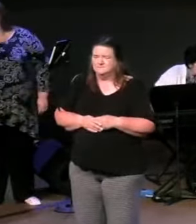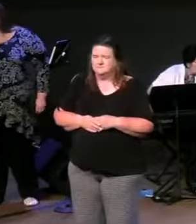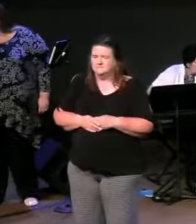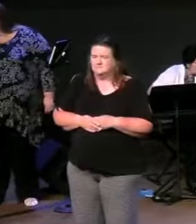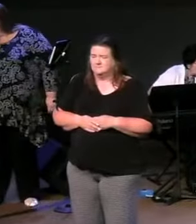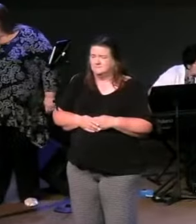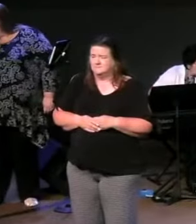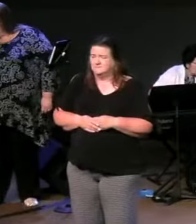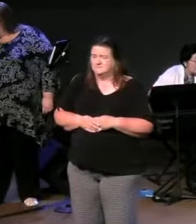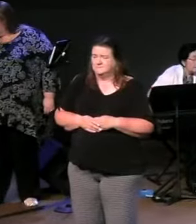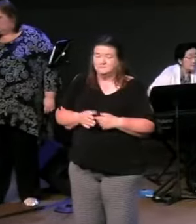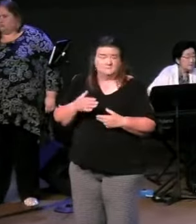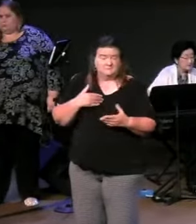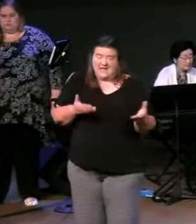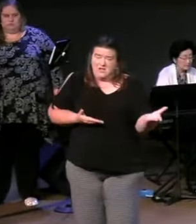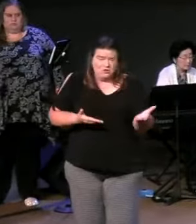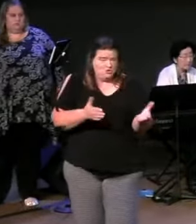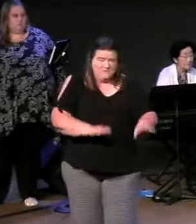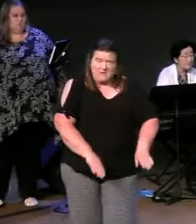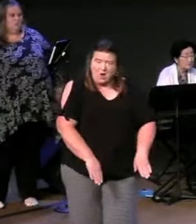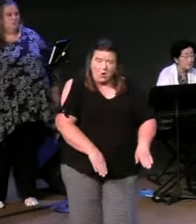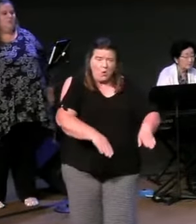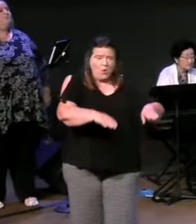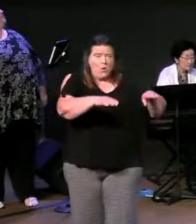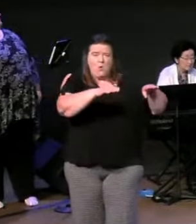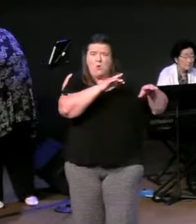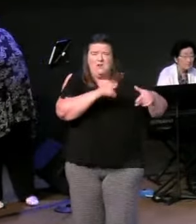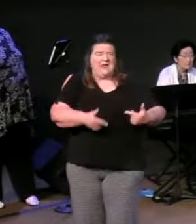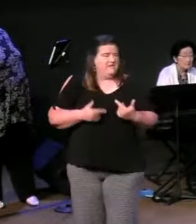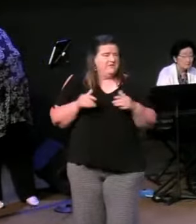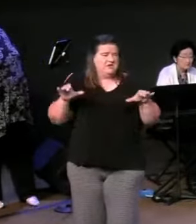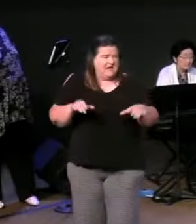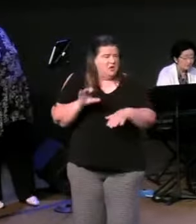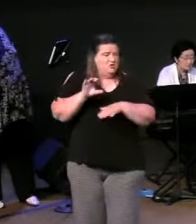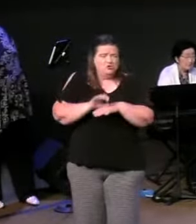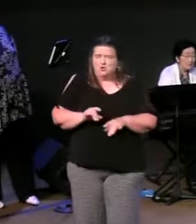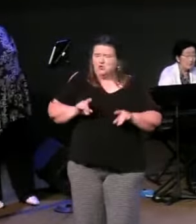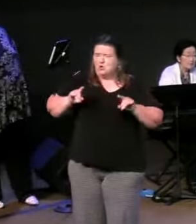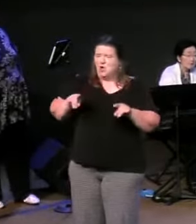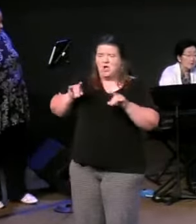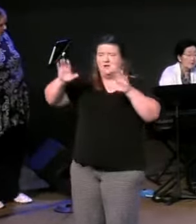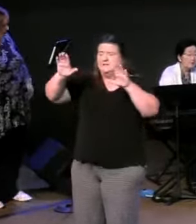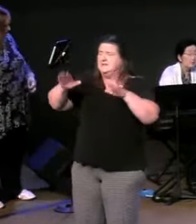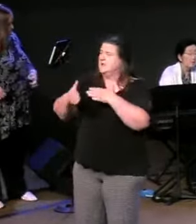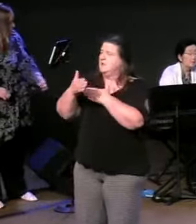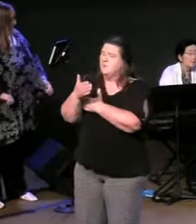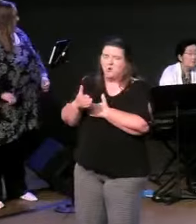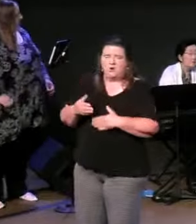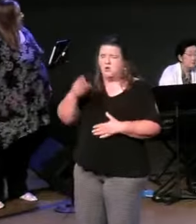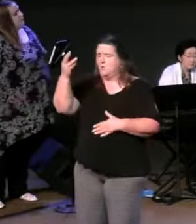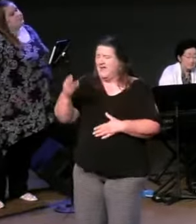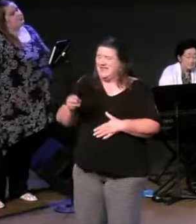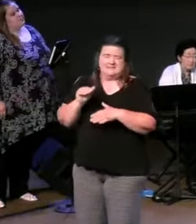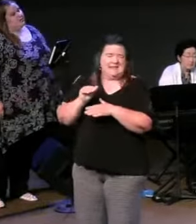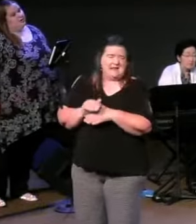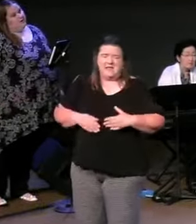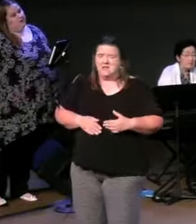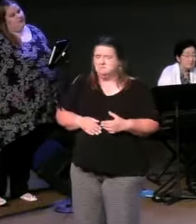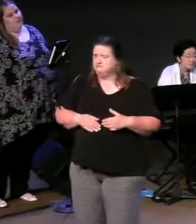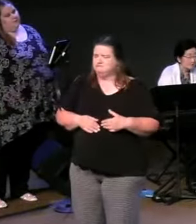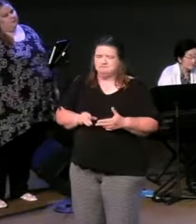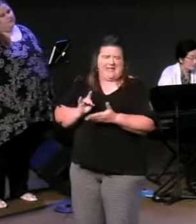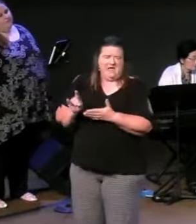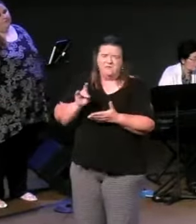I had served him my entire life, done the whole church thing, gone on Sunday mornings, Wednesday nights, and